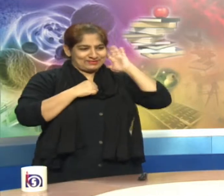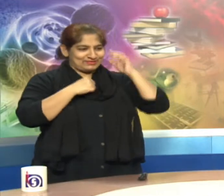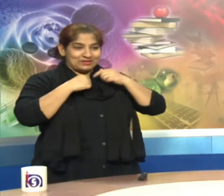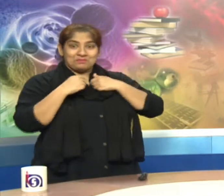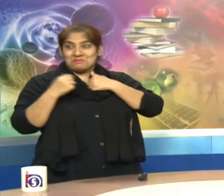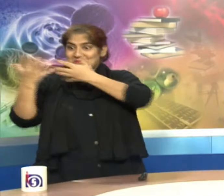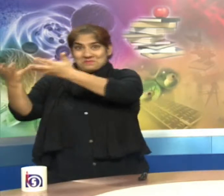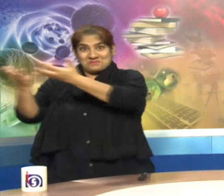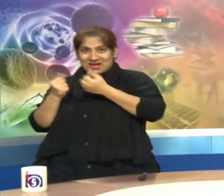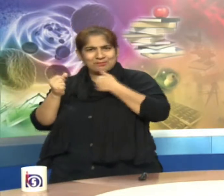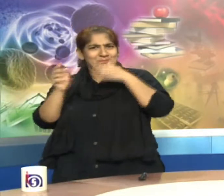from